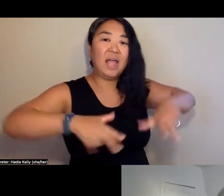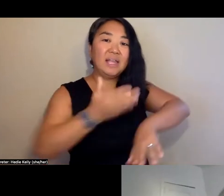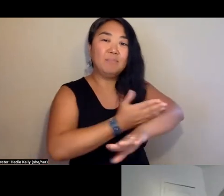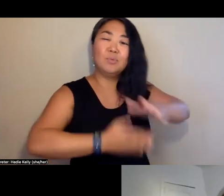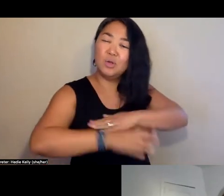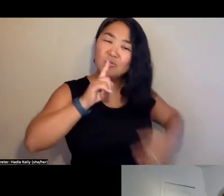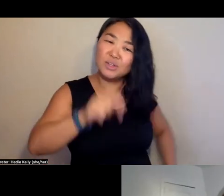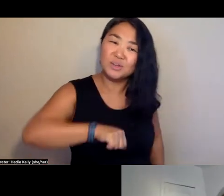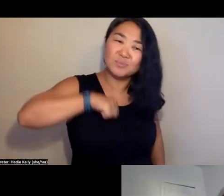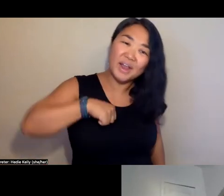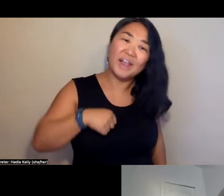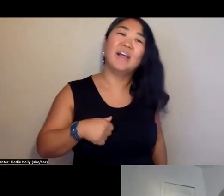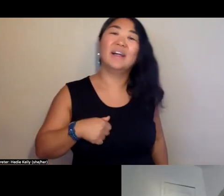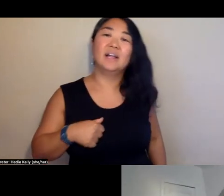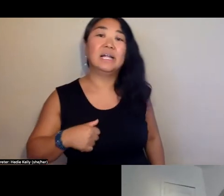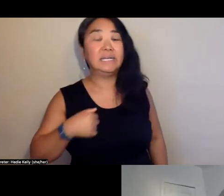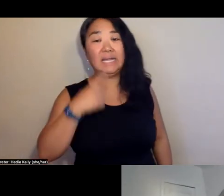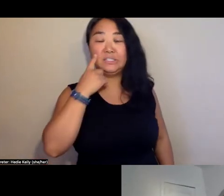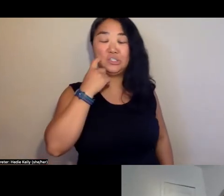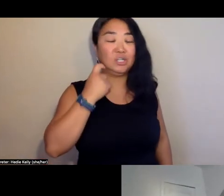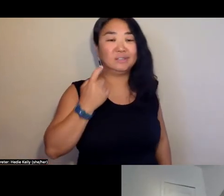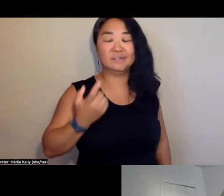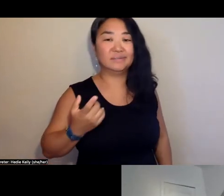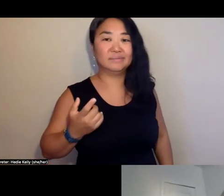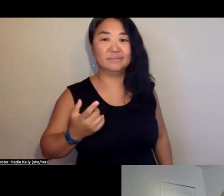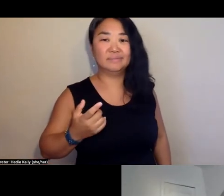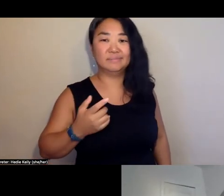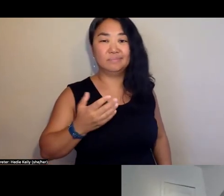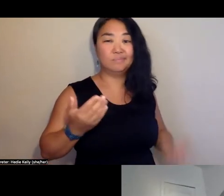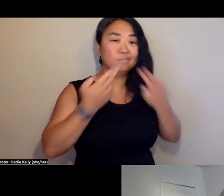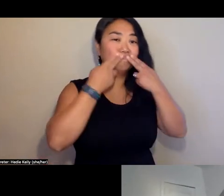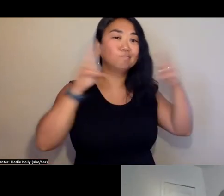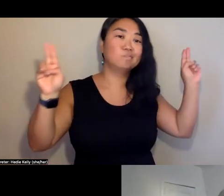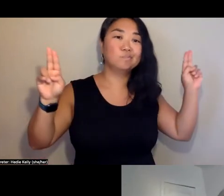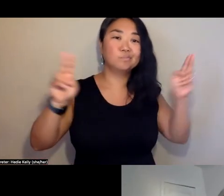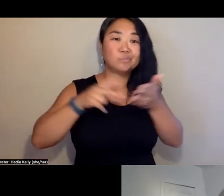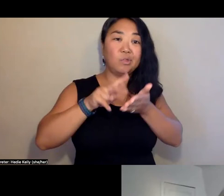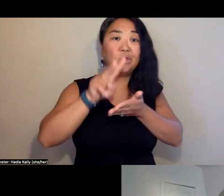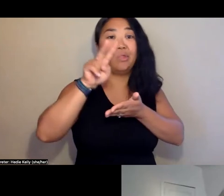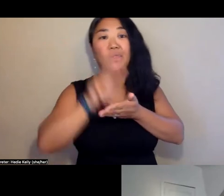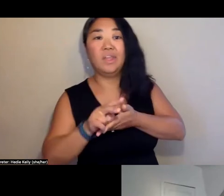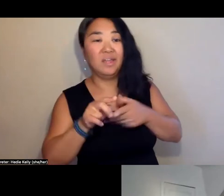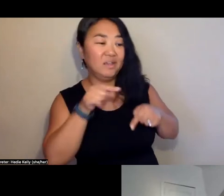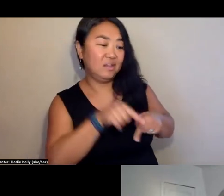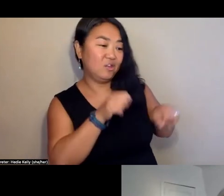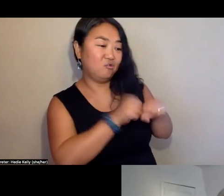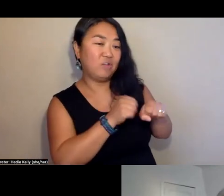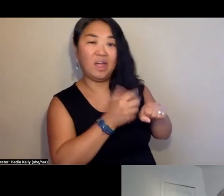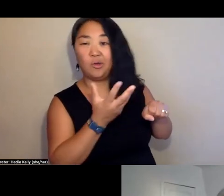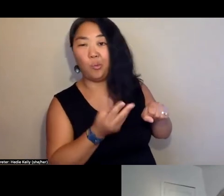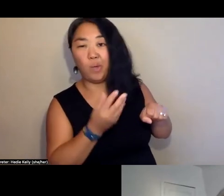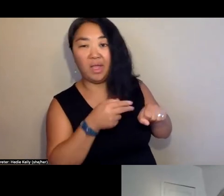of. And I did just a total novice, you know, slipped on a wet rock kind of